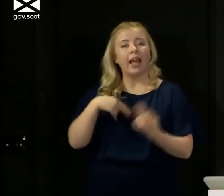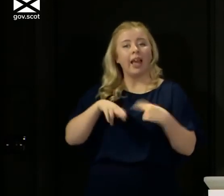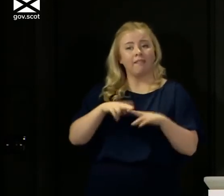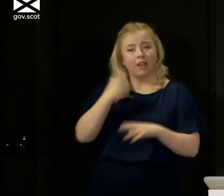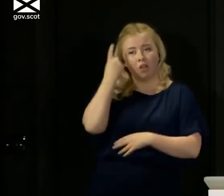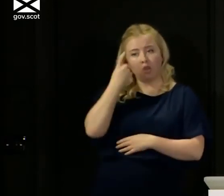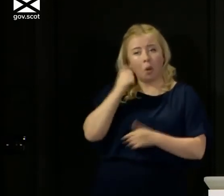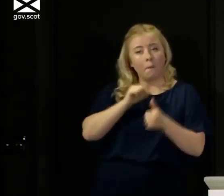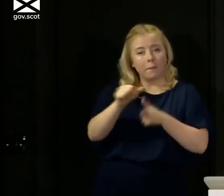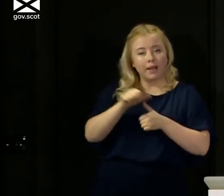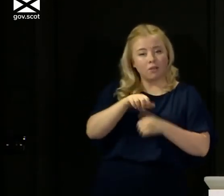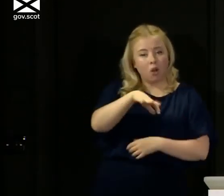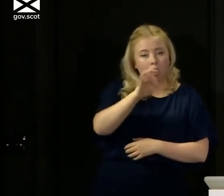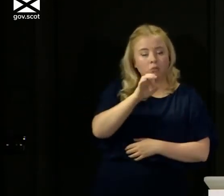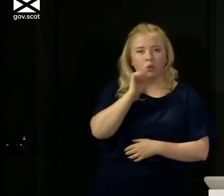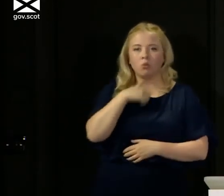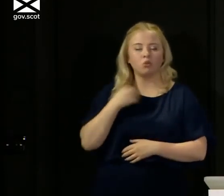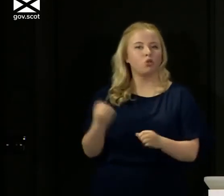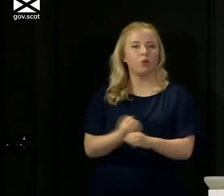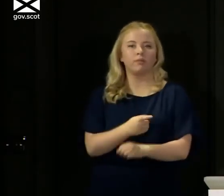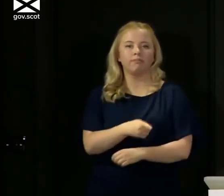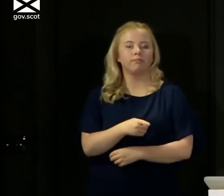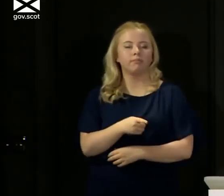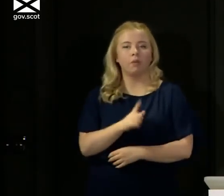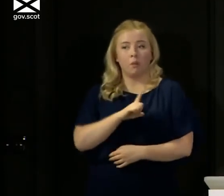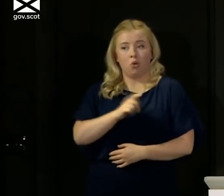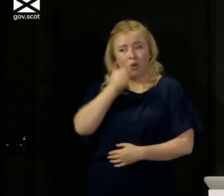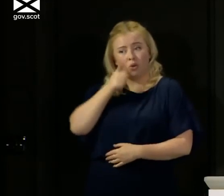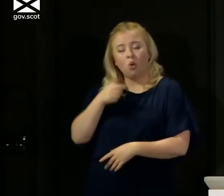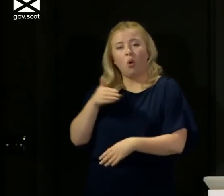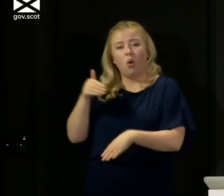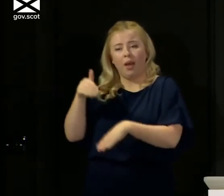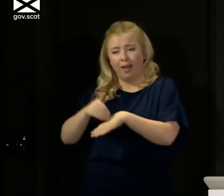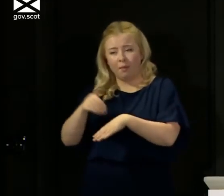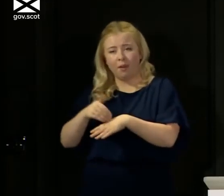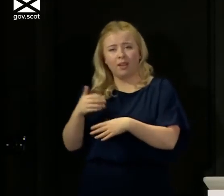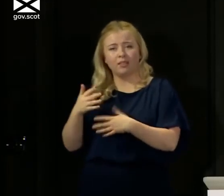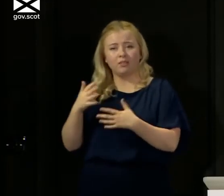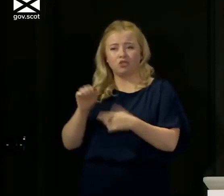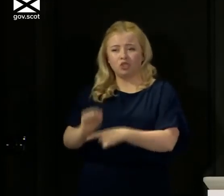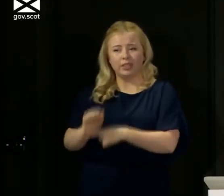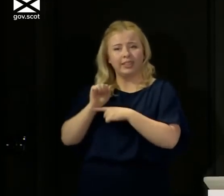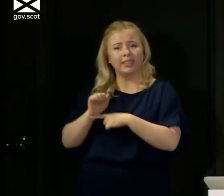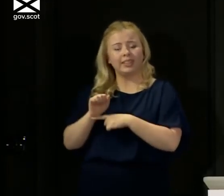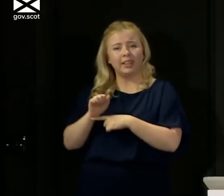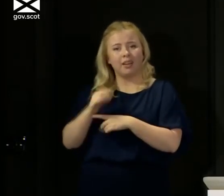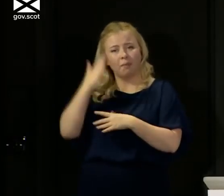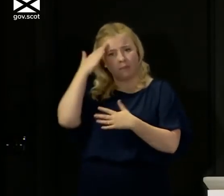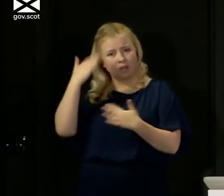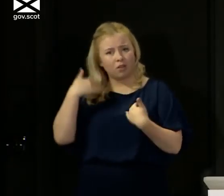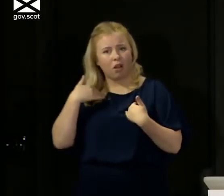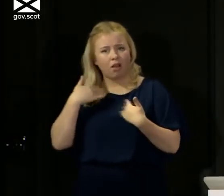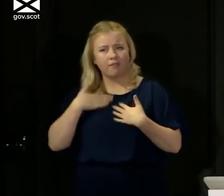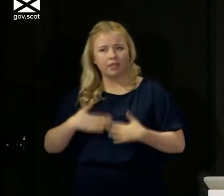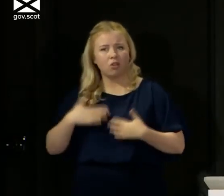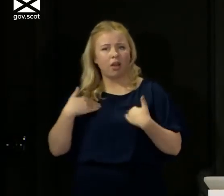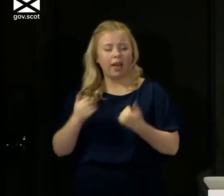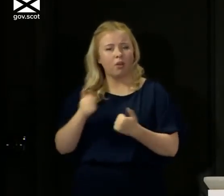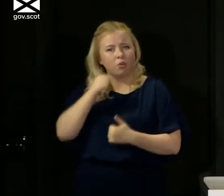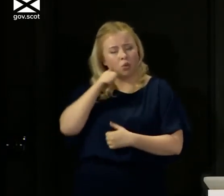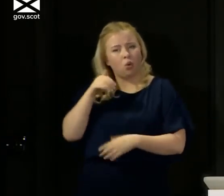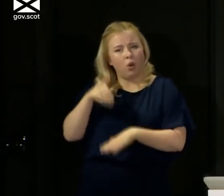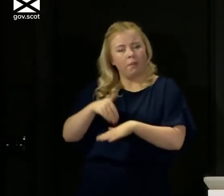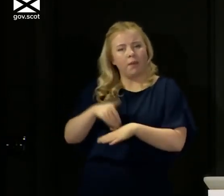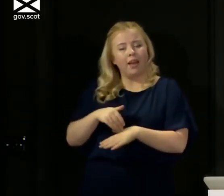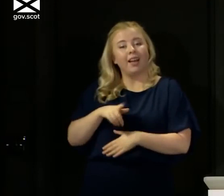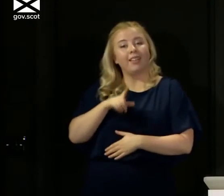now, we would take that better way, because we know the implications and the impact of shielding on people. So that in itself should tell you